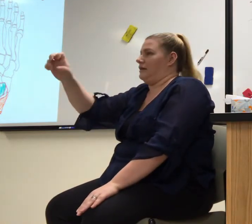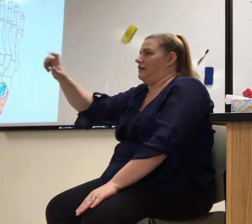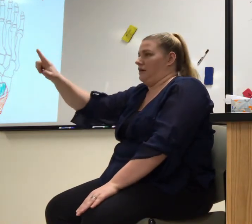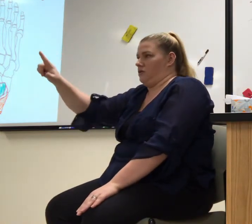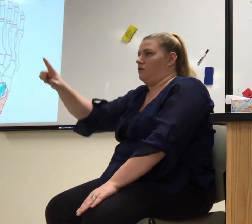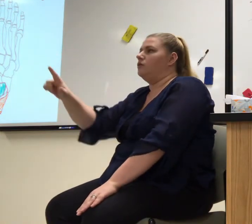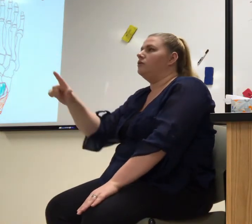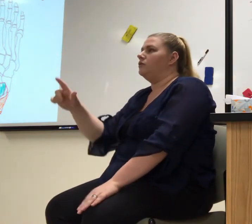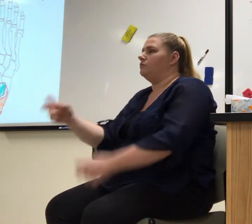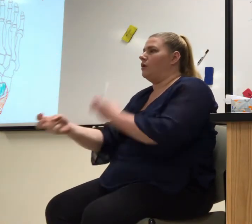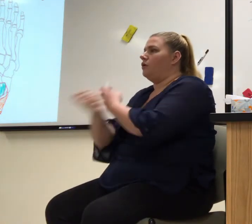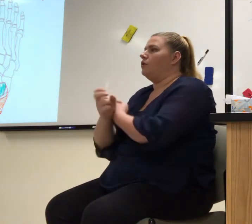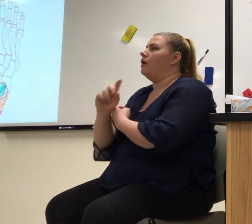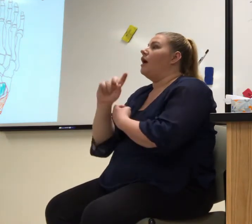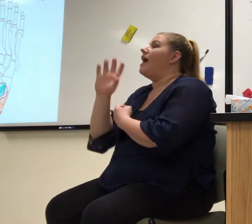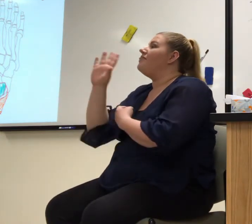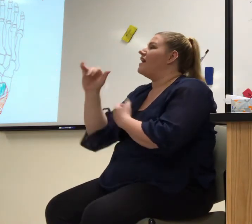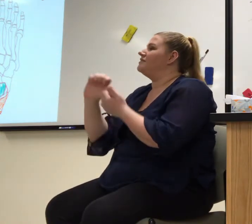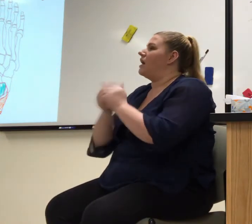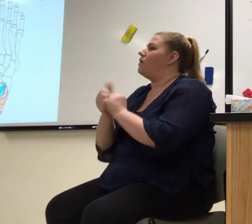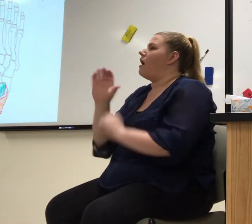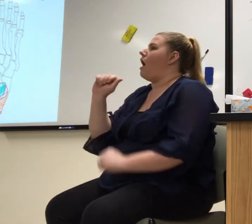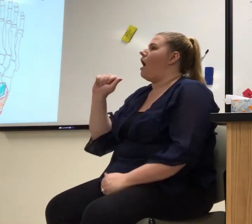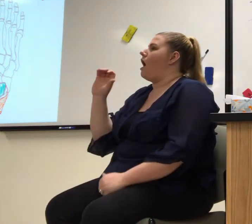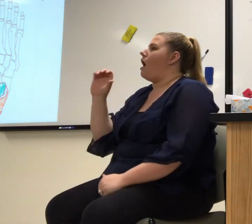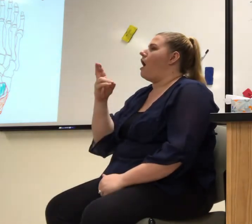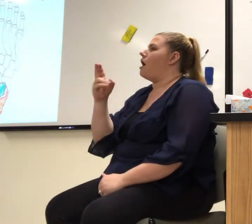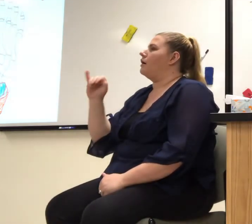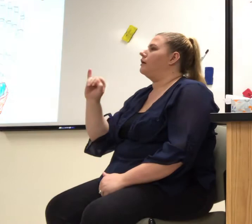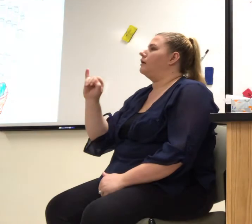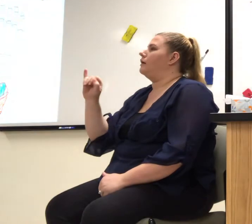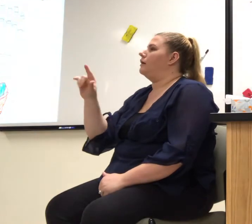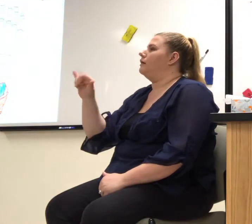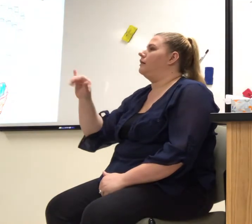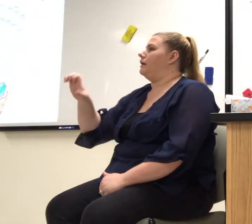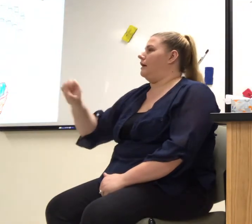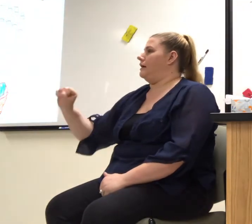Look for the Achilles tendon to insert on the back of the calcaneus.